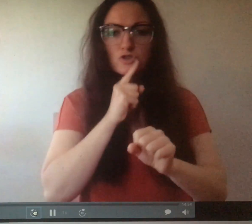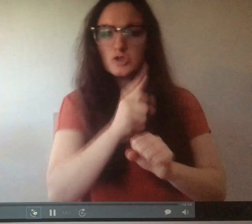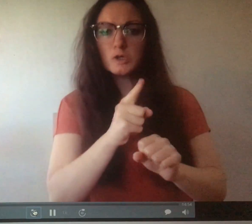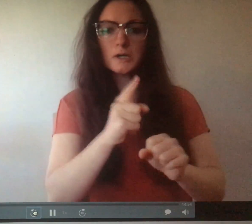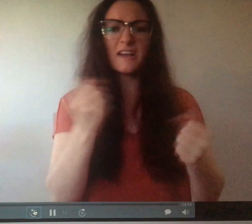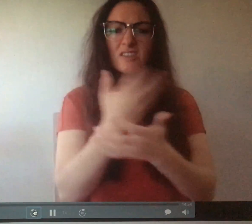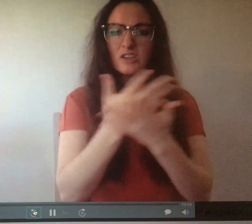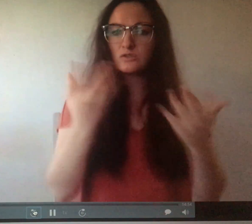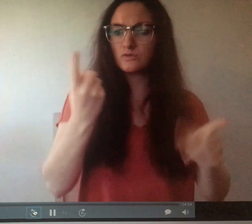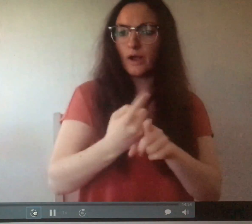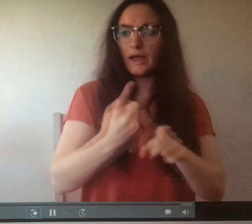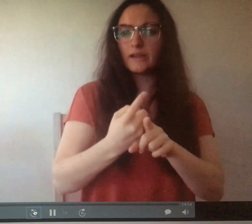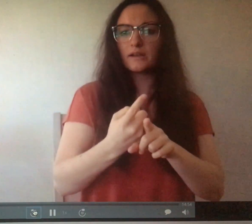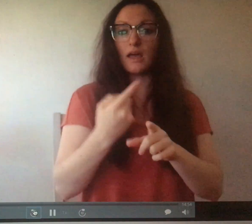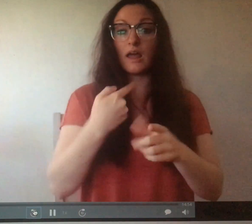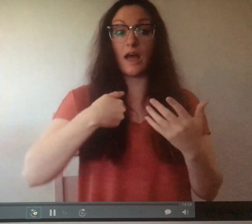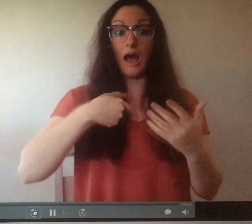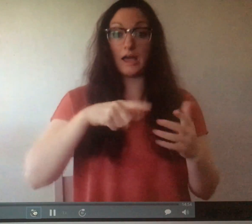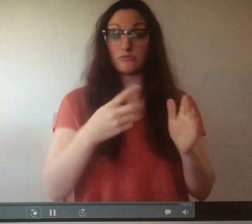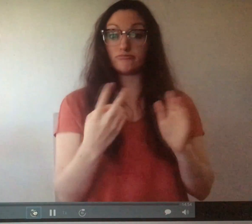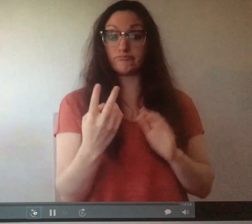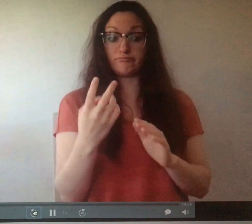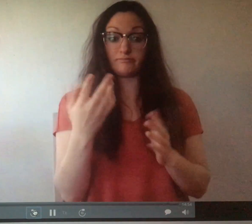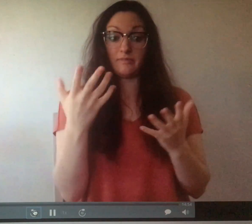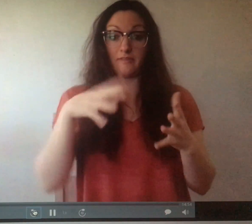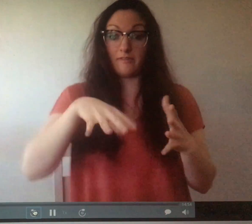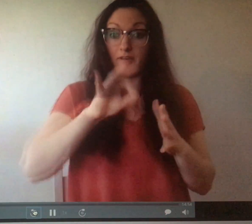was something that looks like this.